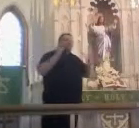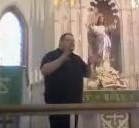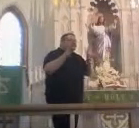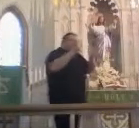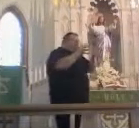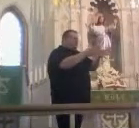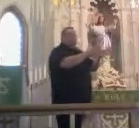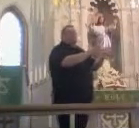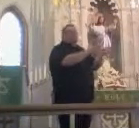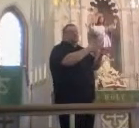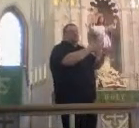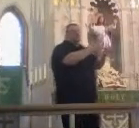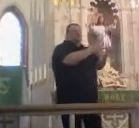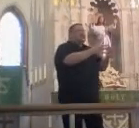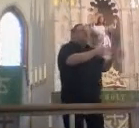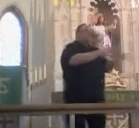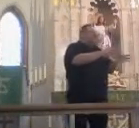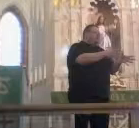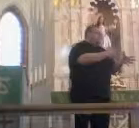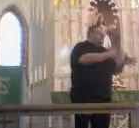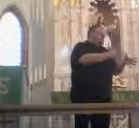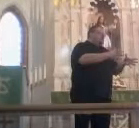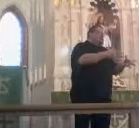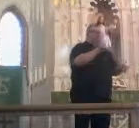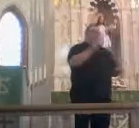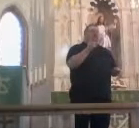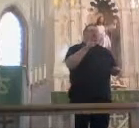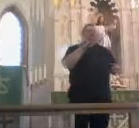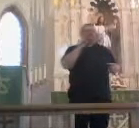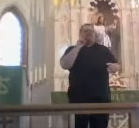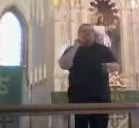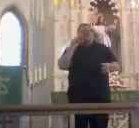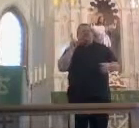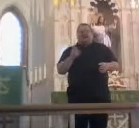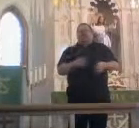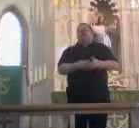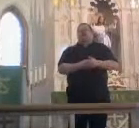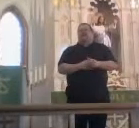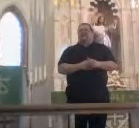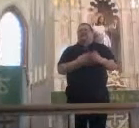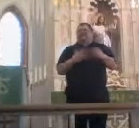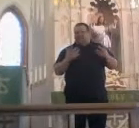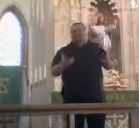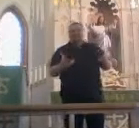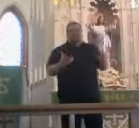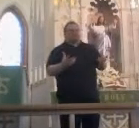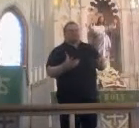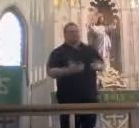went after this one guy with one desire, and that was to kill him, to put him to